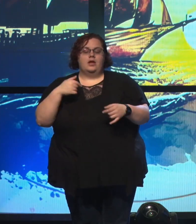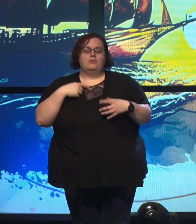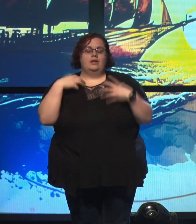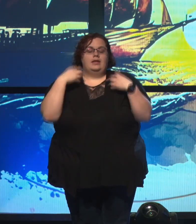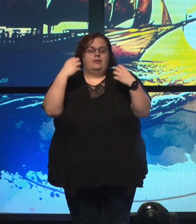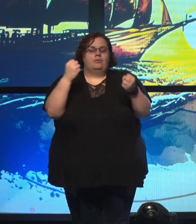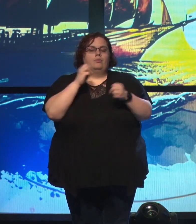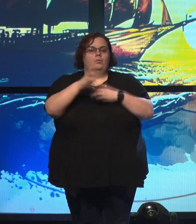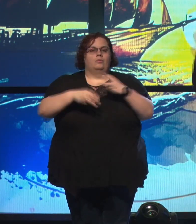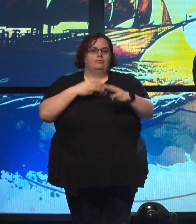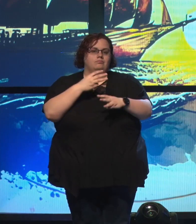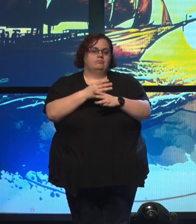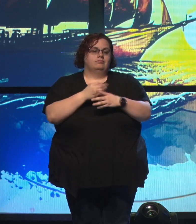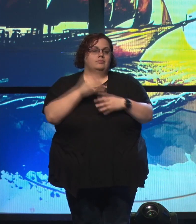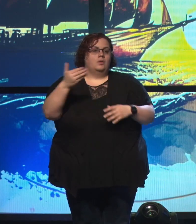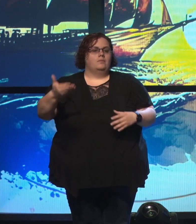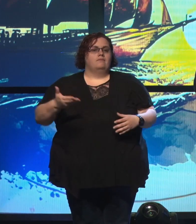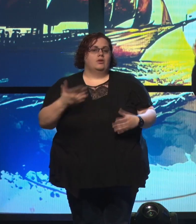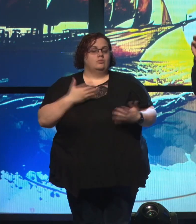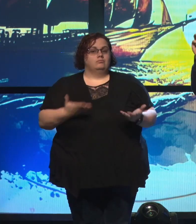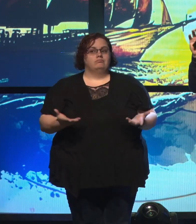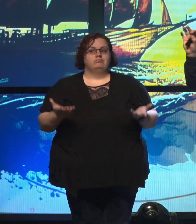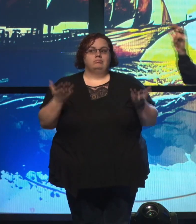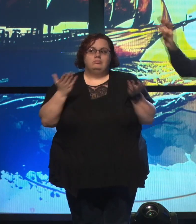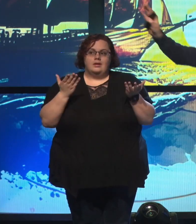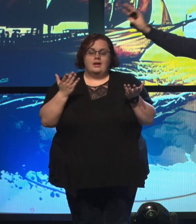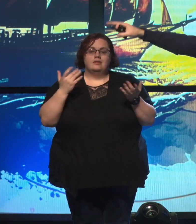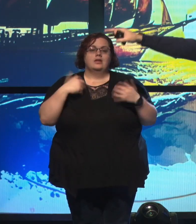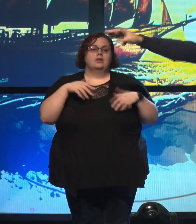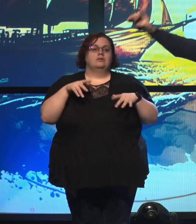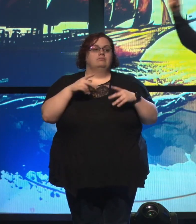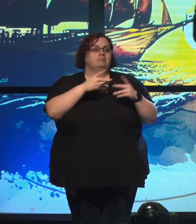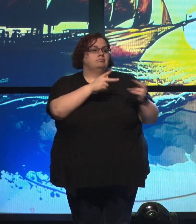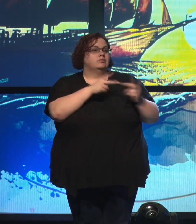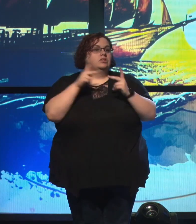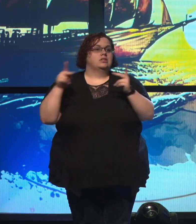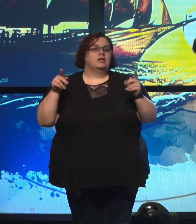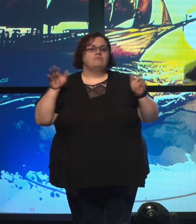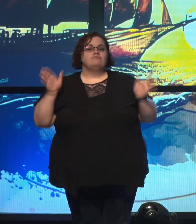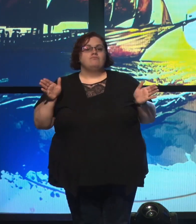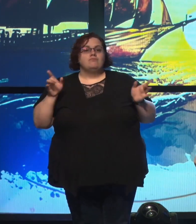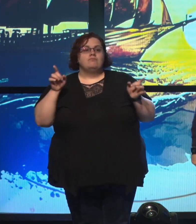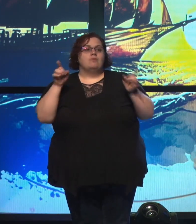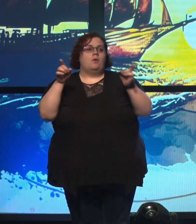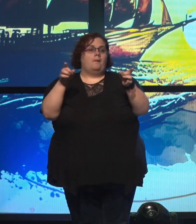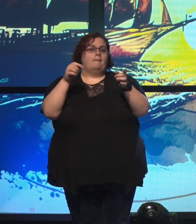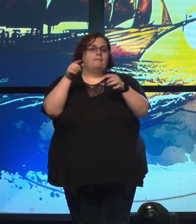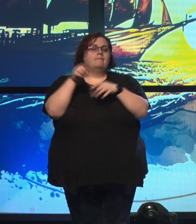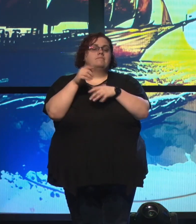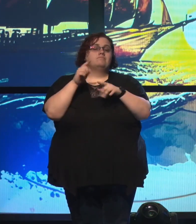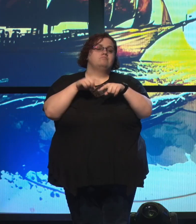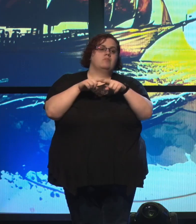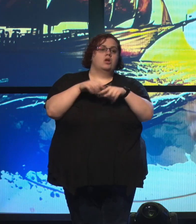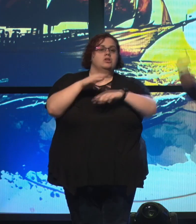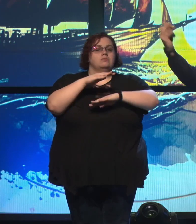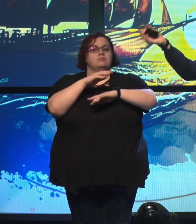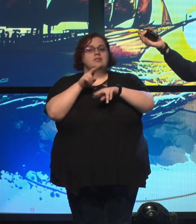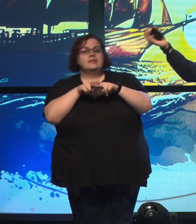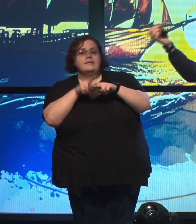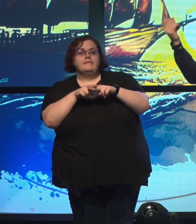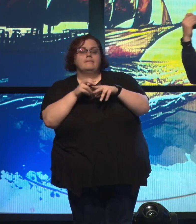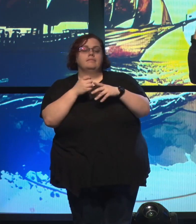world. So I want to invite you to stand. There's stations in the front, there's stations in the back, depending upon where you're sitting. Come